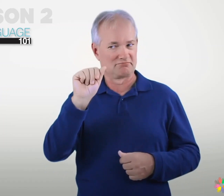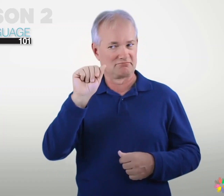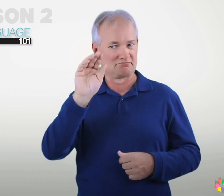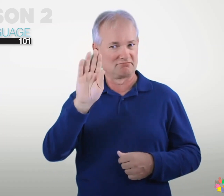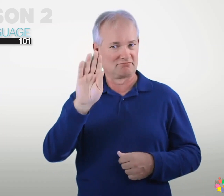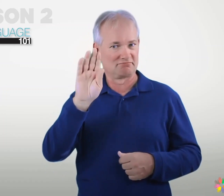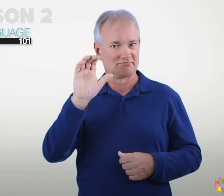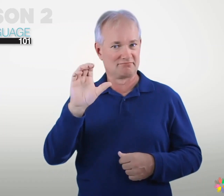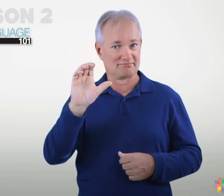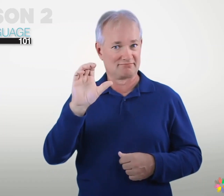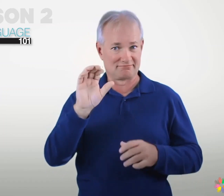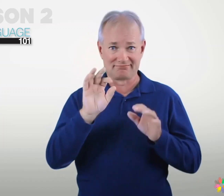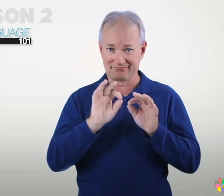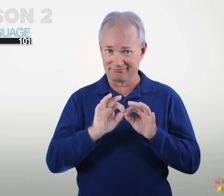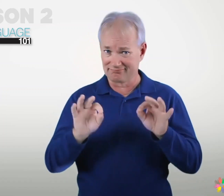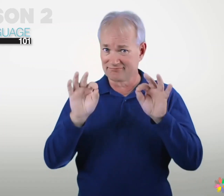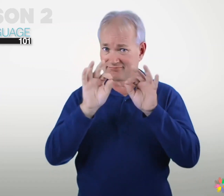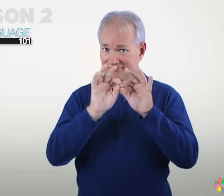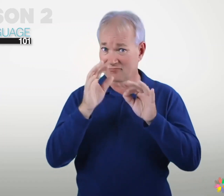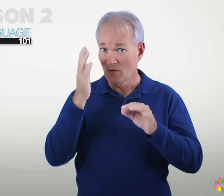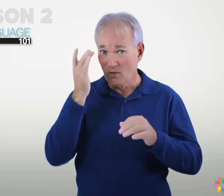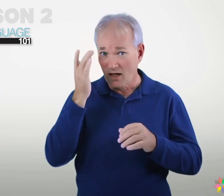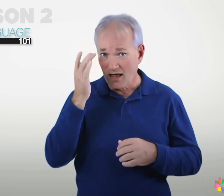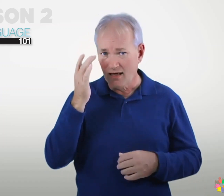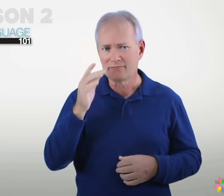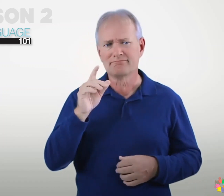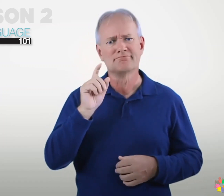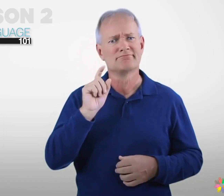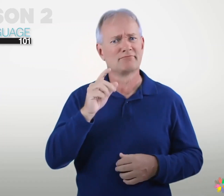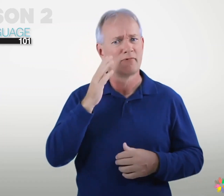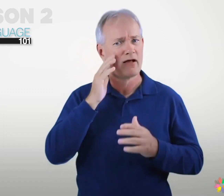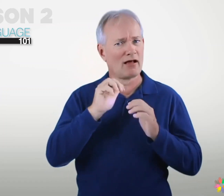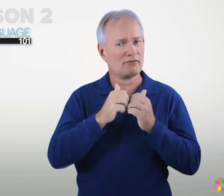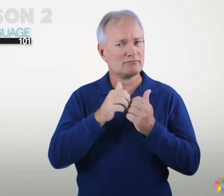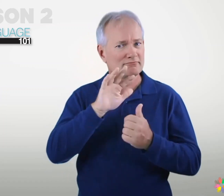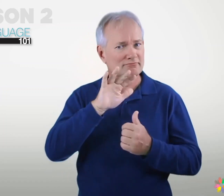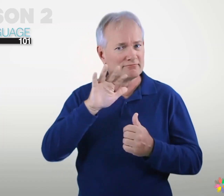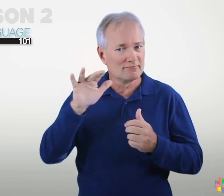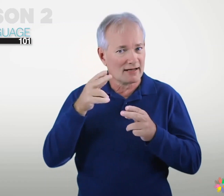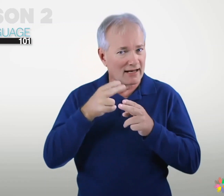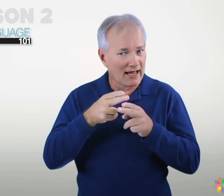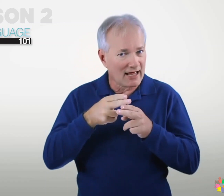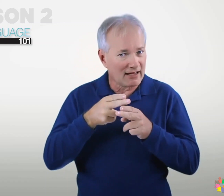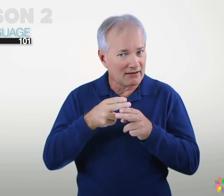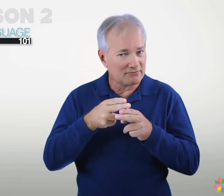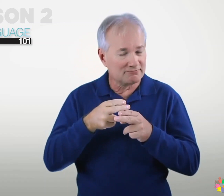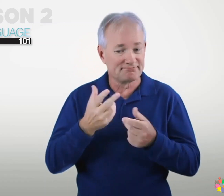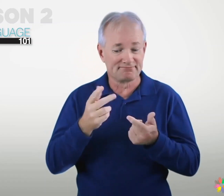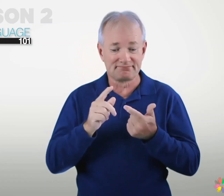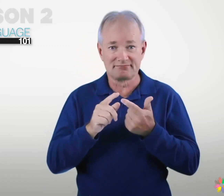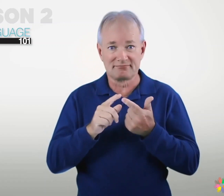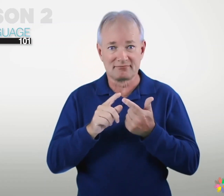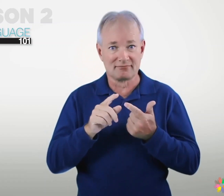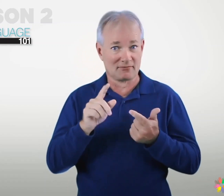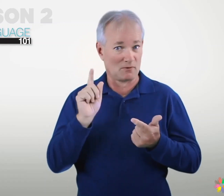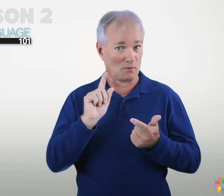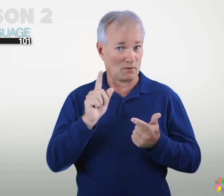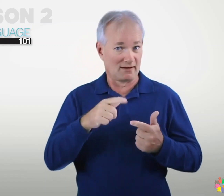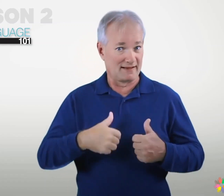There you go. Now you know your ABCs, and it is important. So if you need to